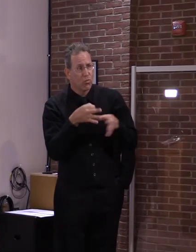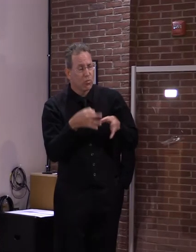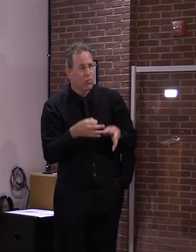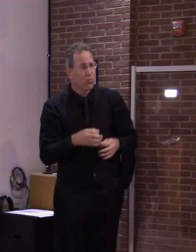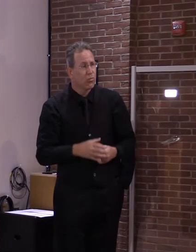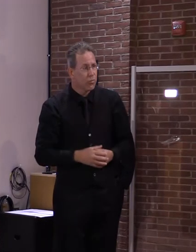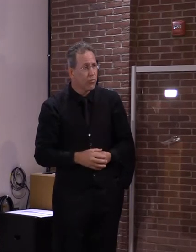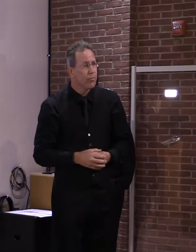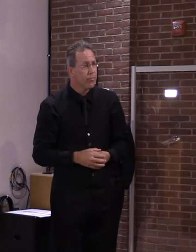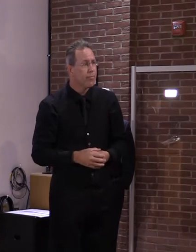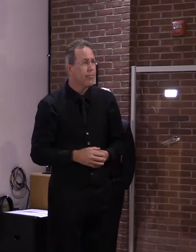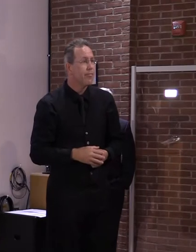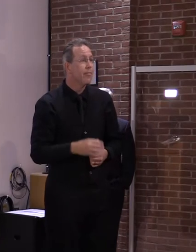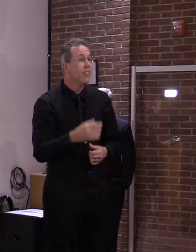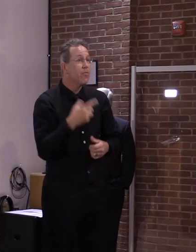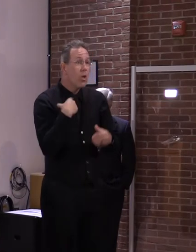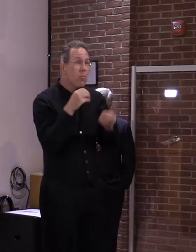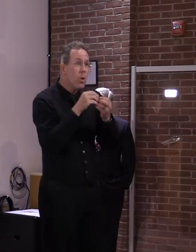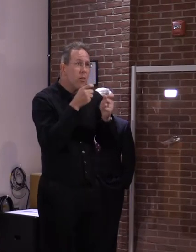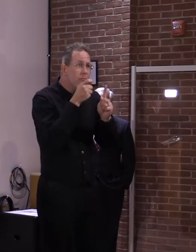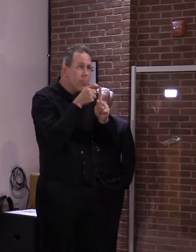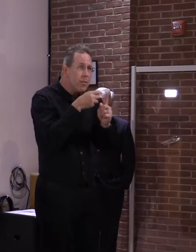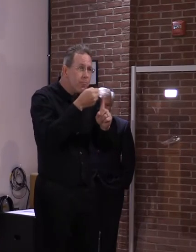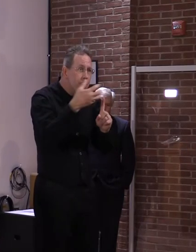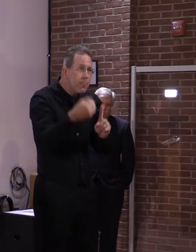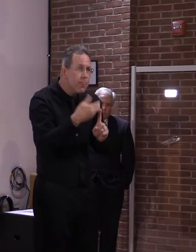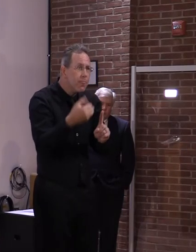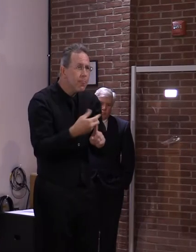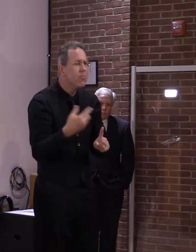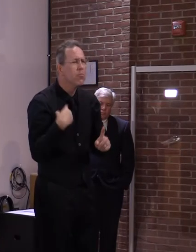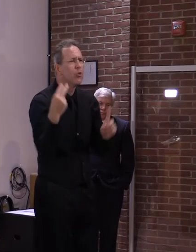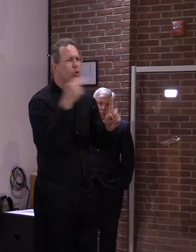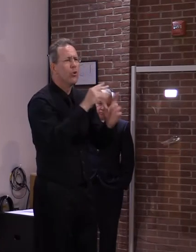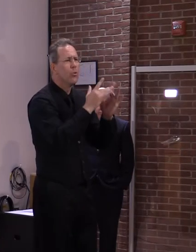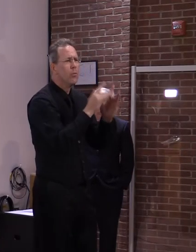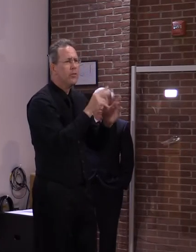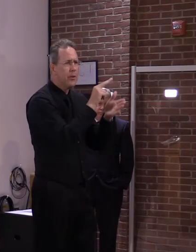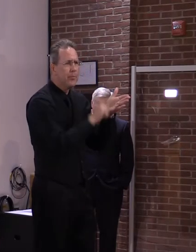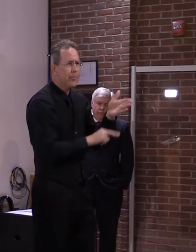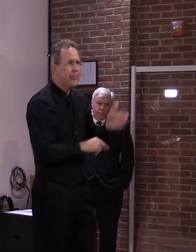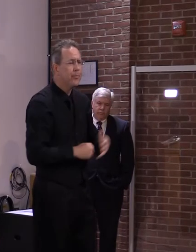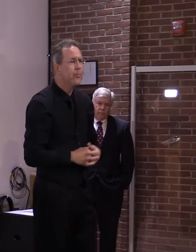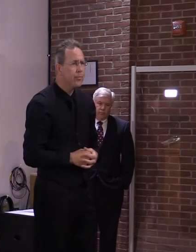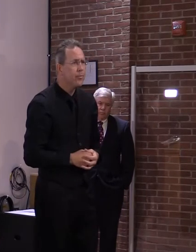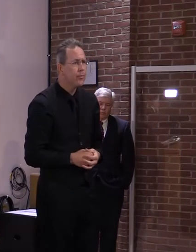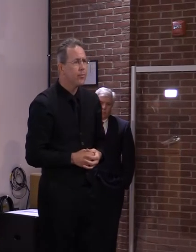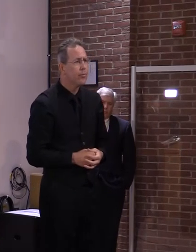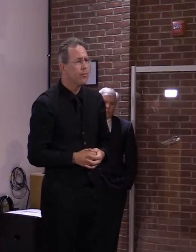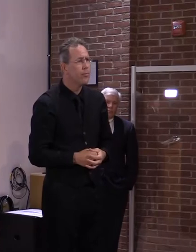helps. Yes, that does. And that's all I got. Thank you very much. Thank you. Avery Powell, Channel 3.